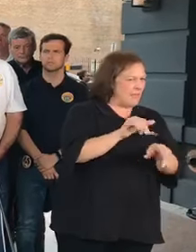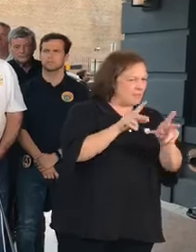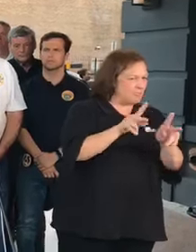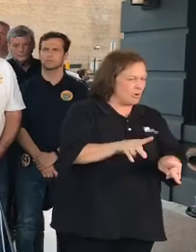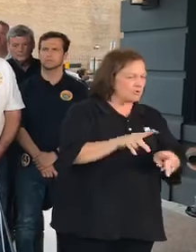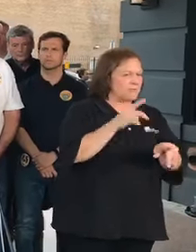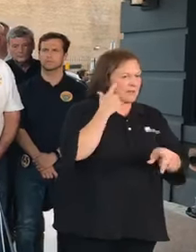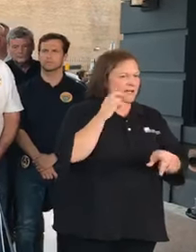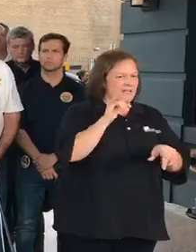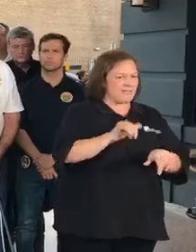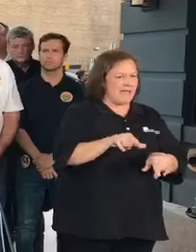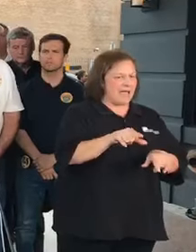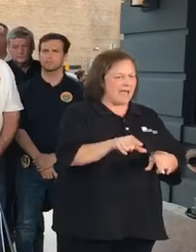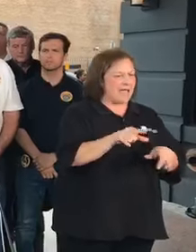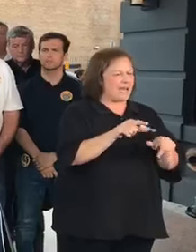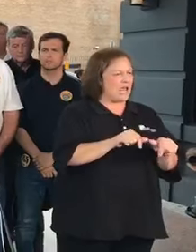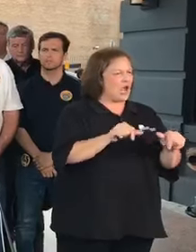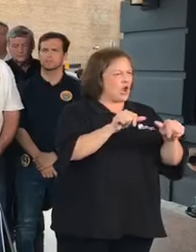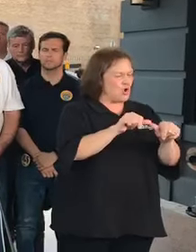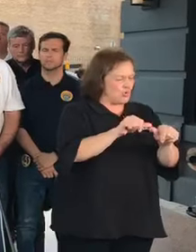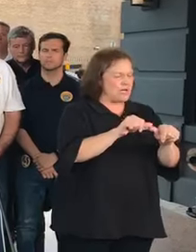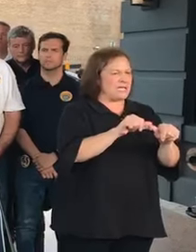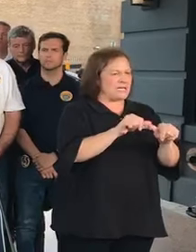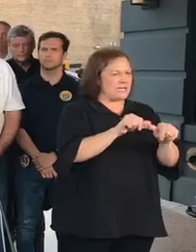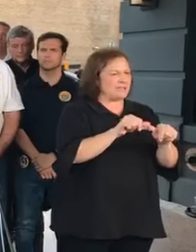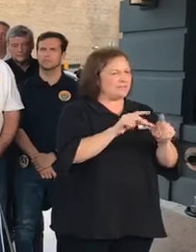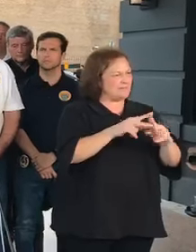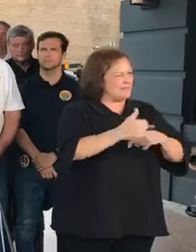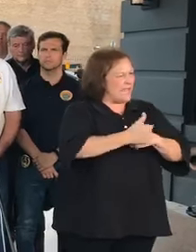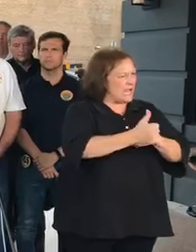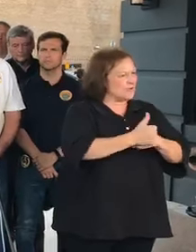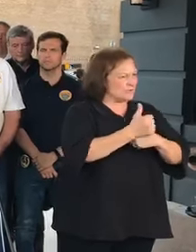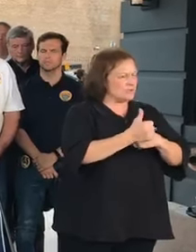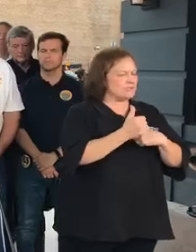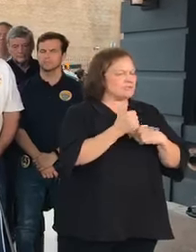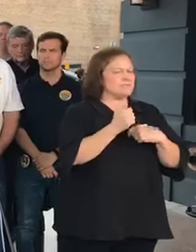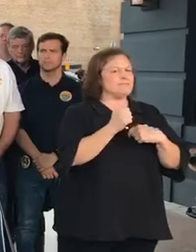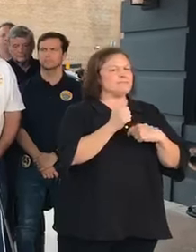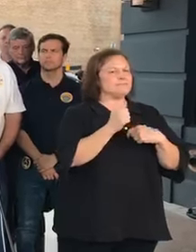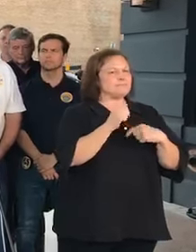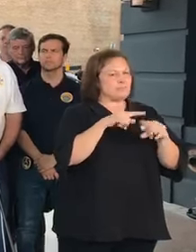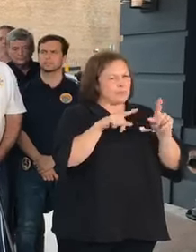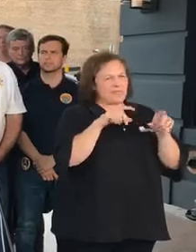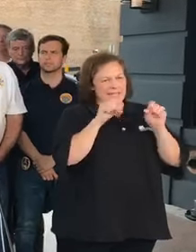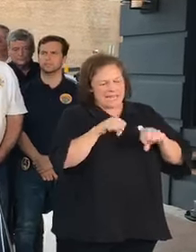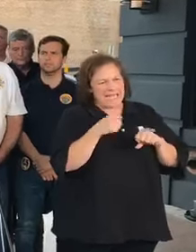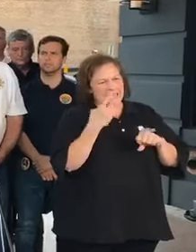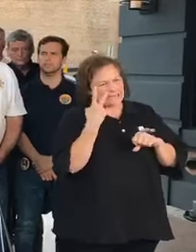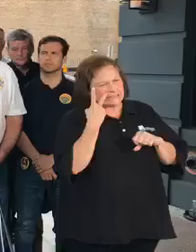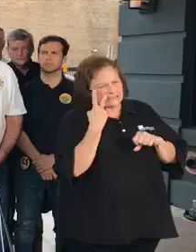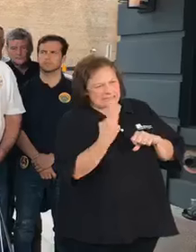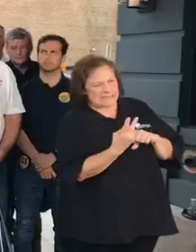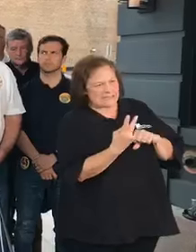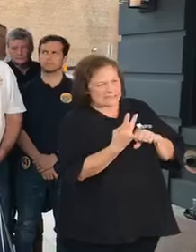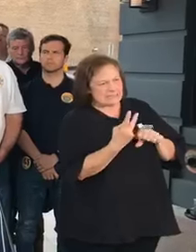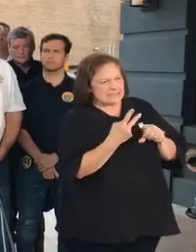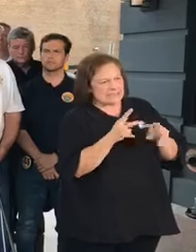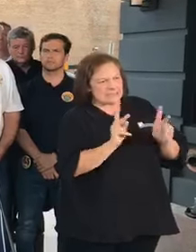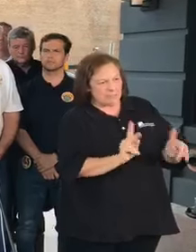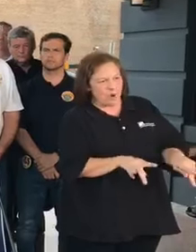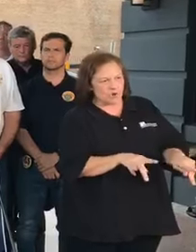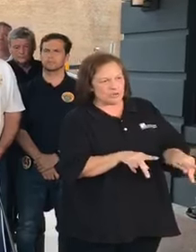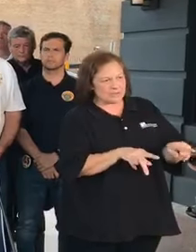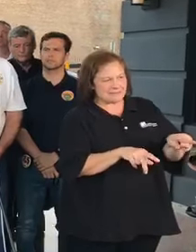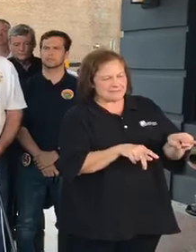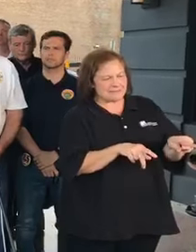is very, very precarious, and it's quite a distance from where they can actually get, but they can see a portion of the victim.